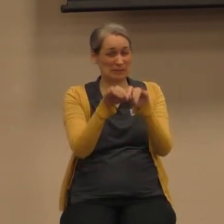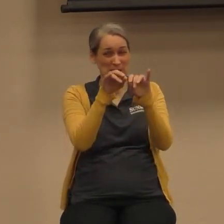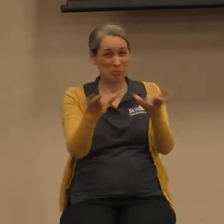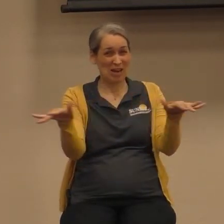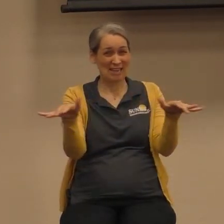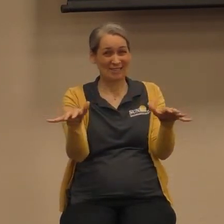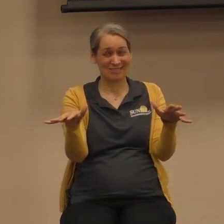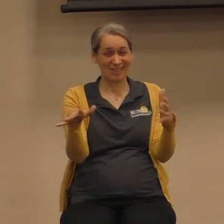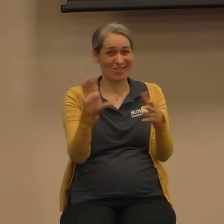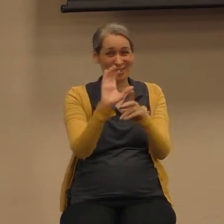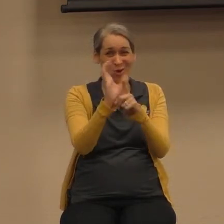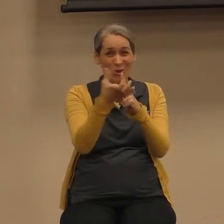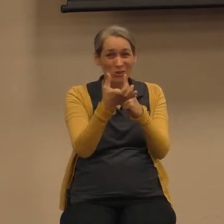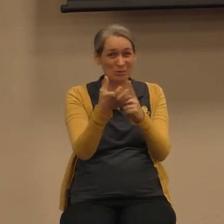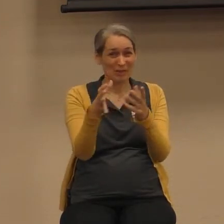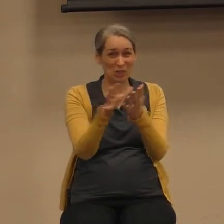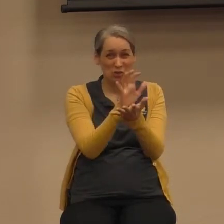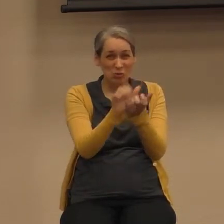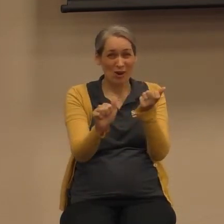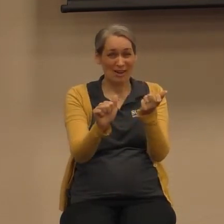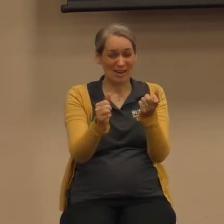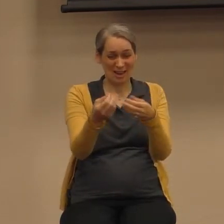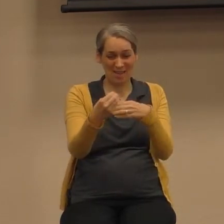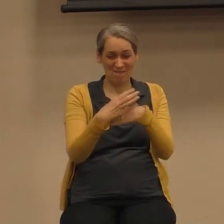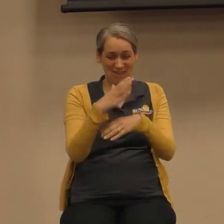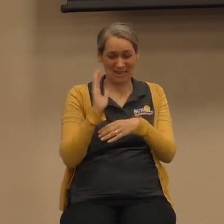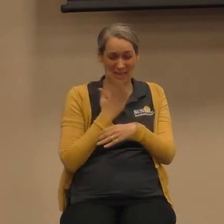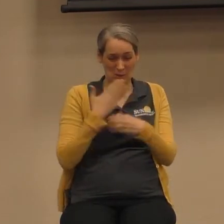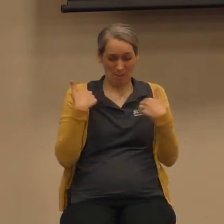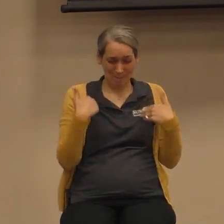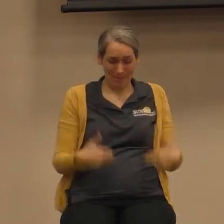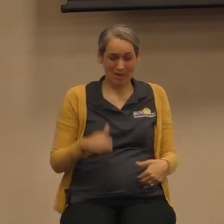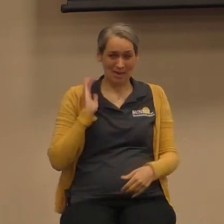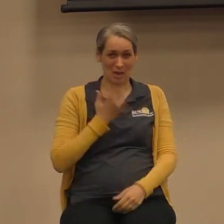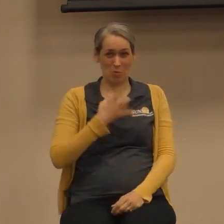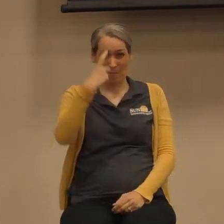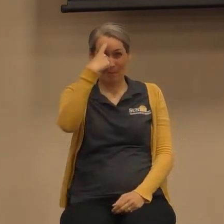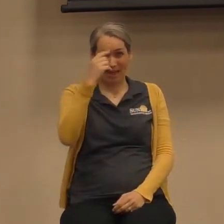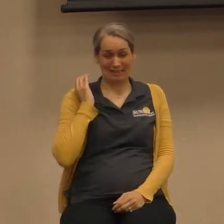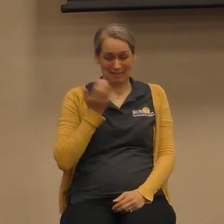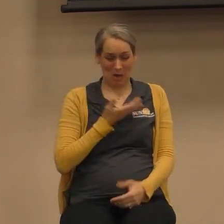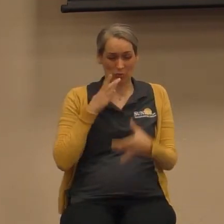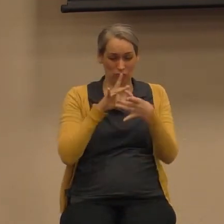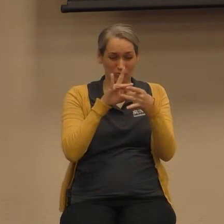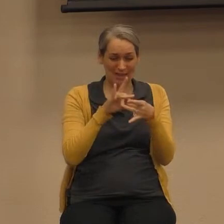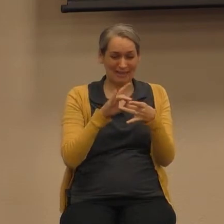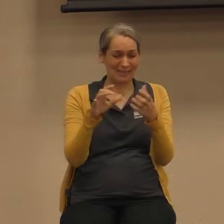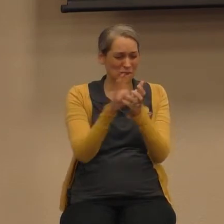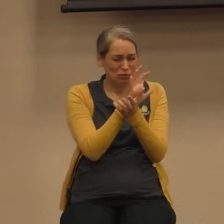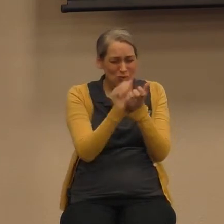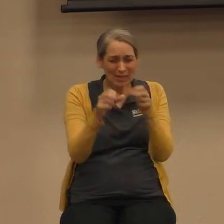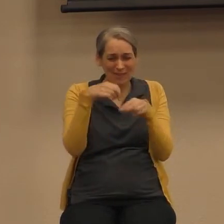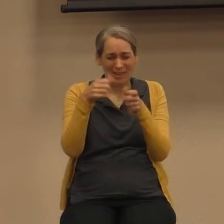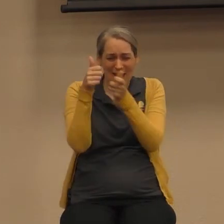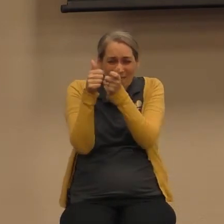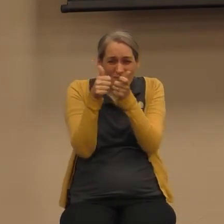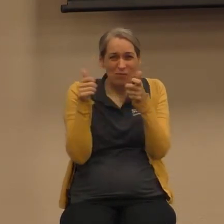the body, how it affects our minds, how it affects relationships, how it is destructive in every single way.